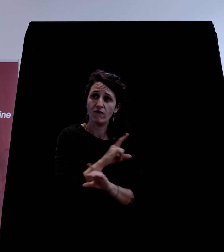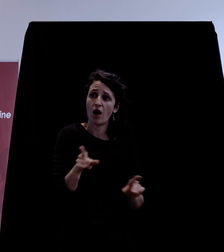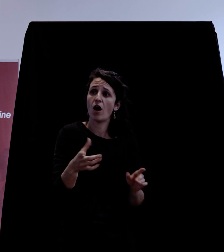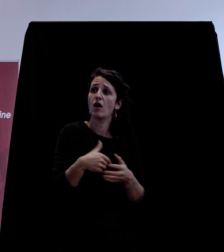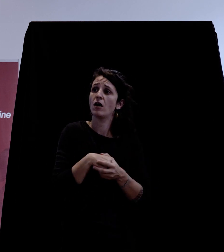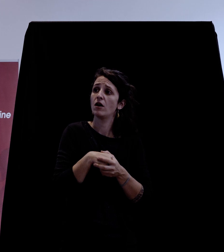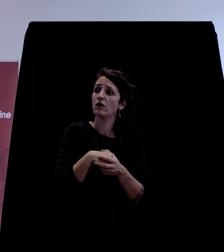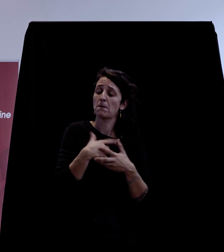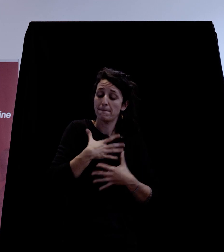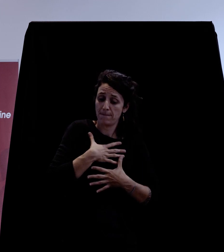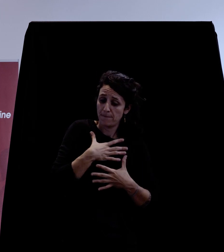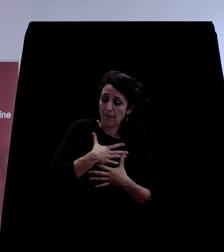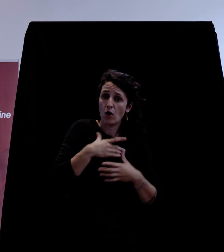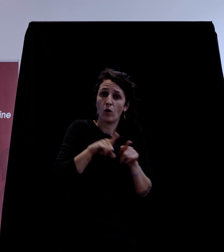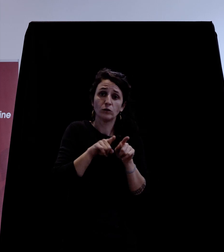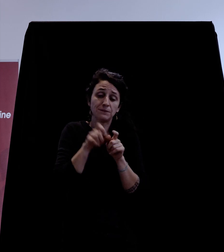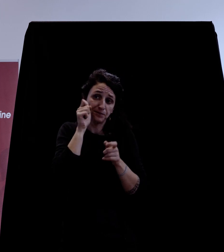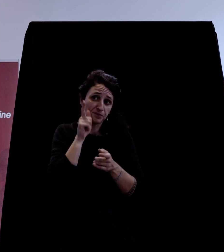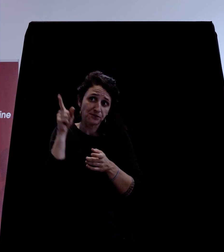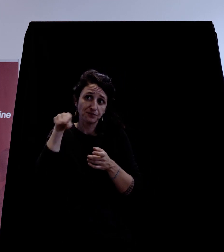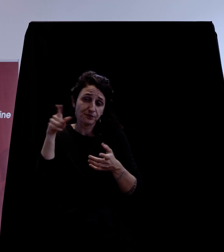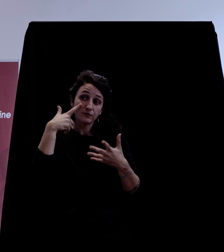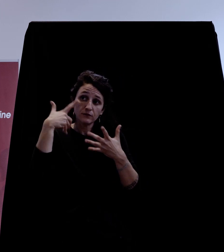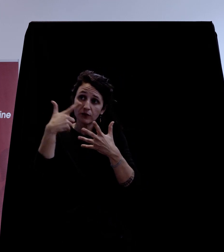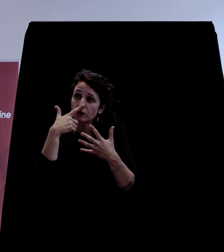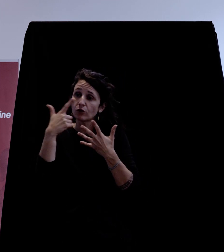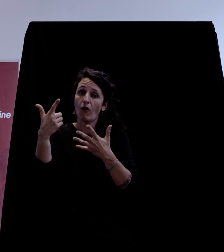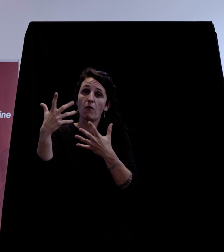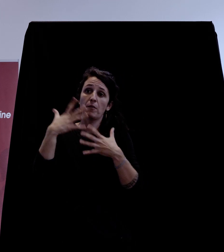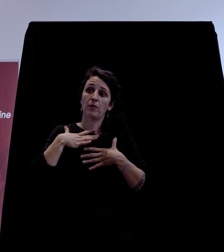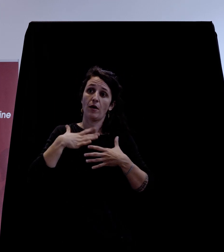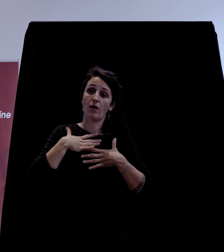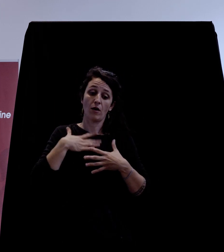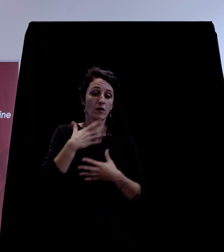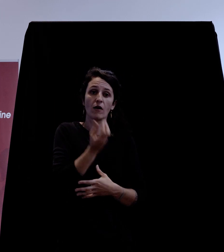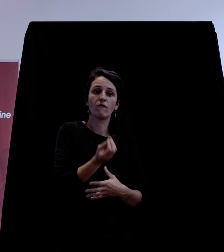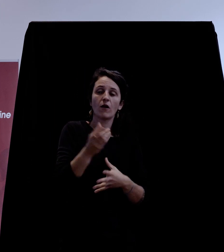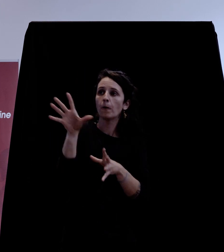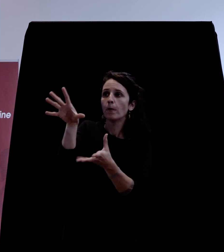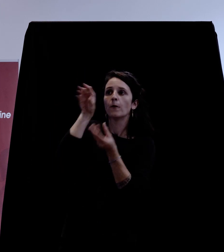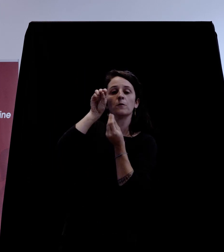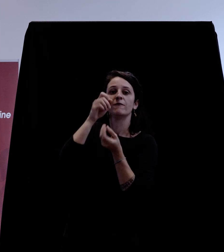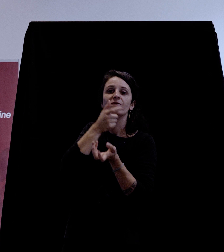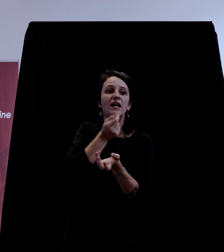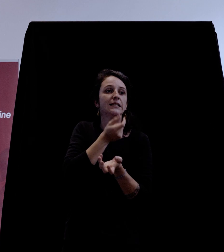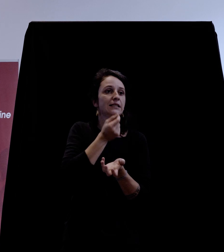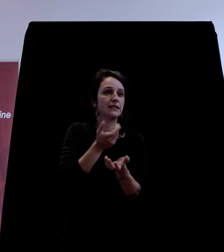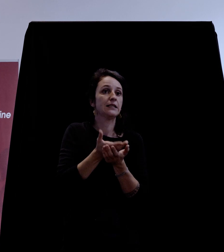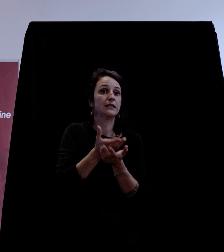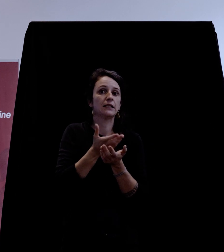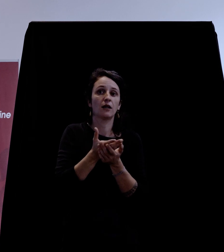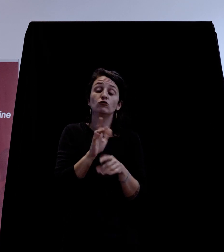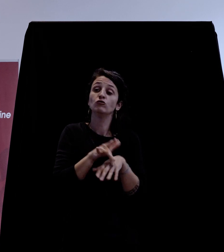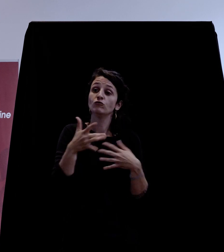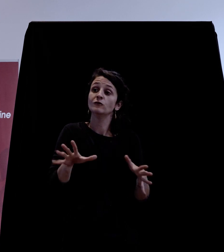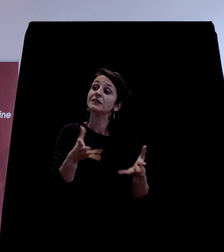our anxiety. So that's an issue. Research study I did, about half the mothers in the study said they did not